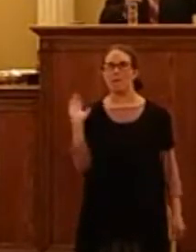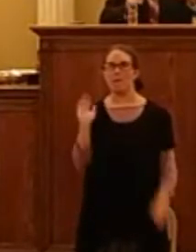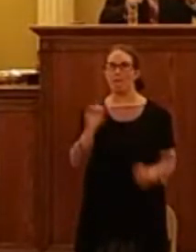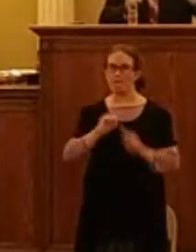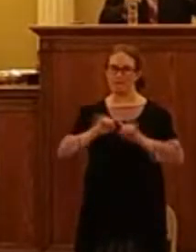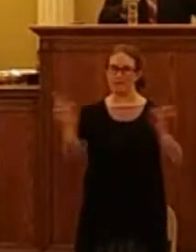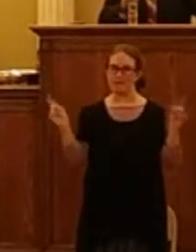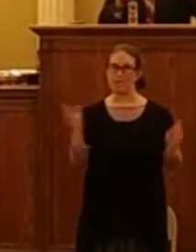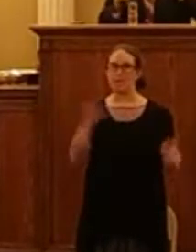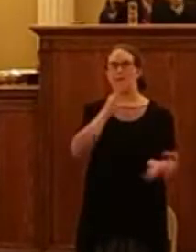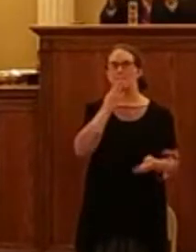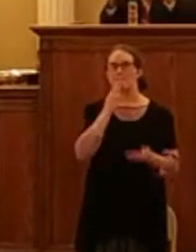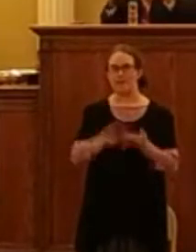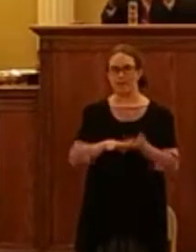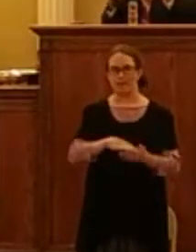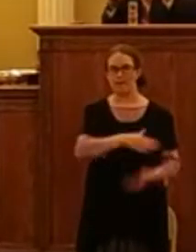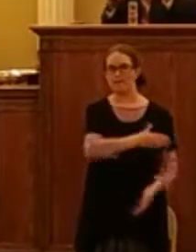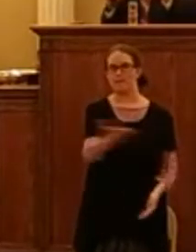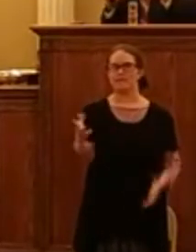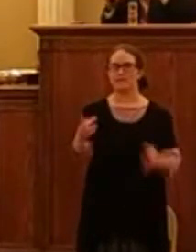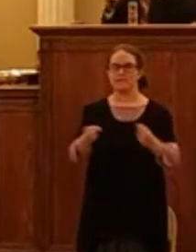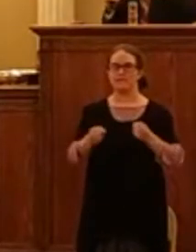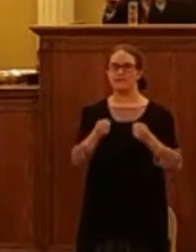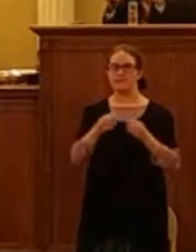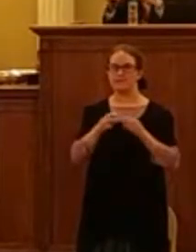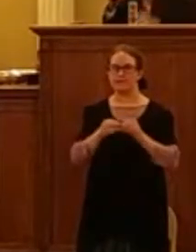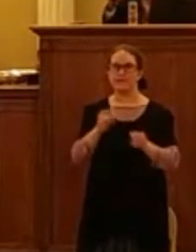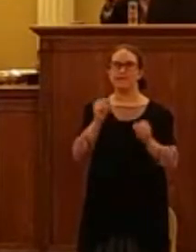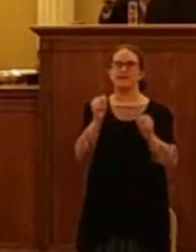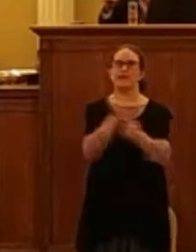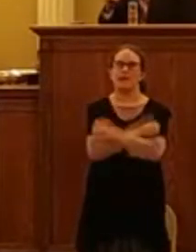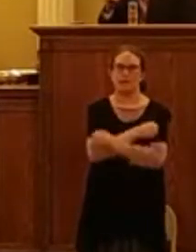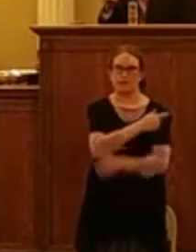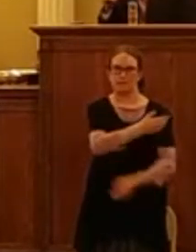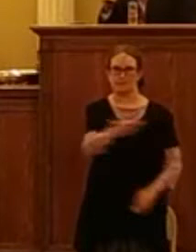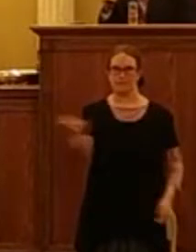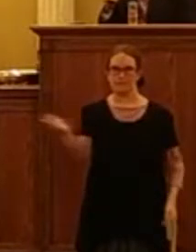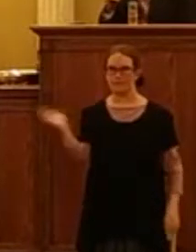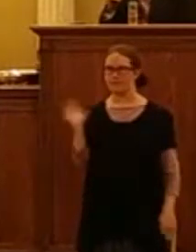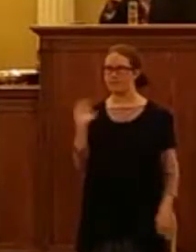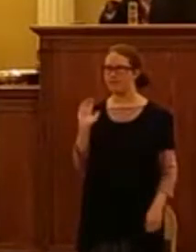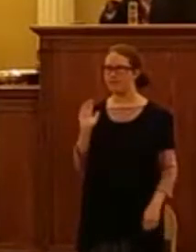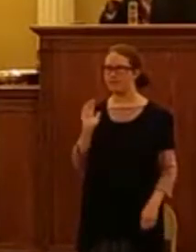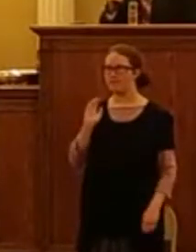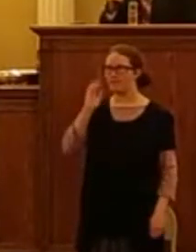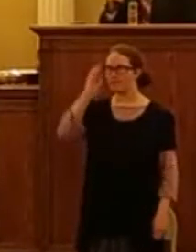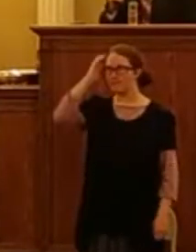the worst of us gets the best of us, He still loves us.